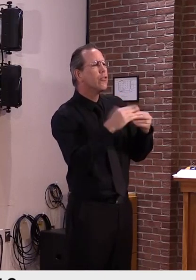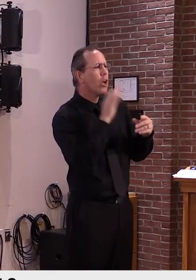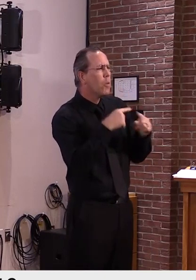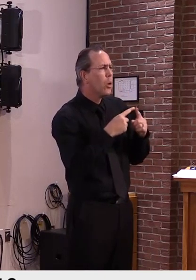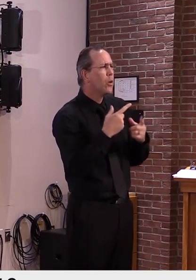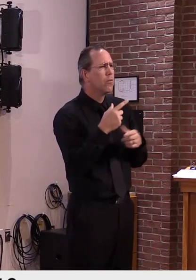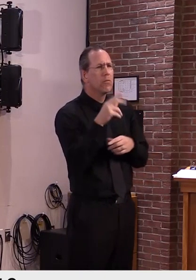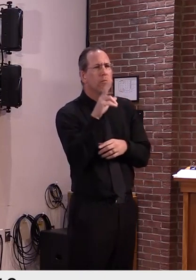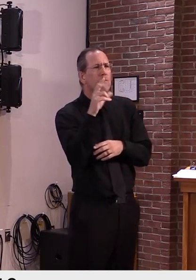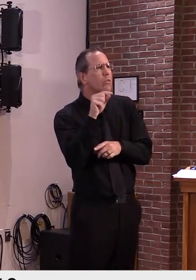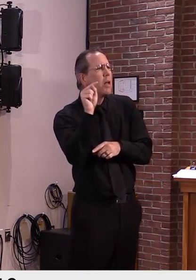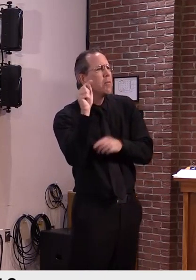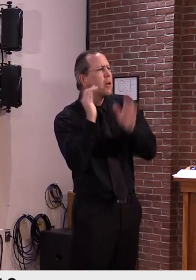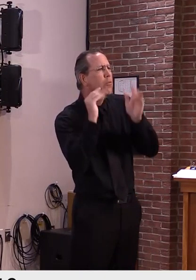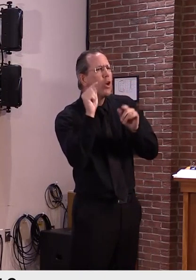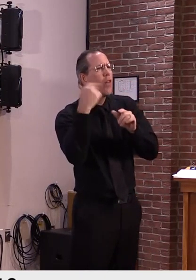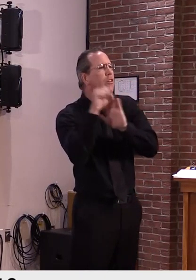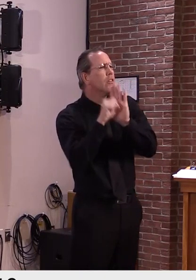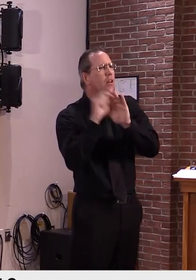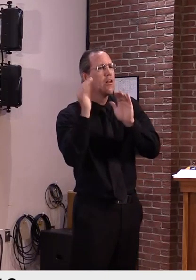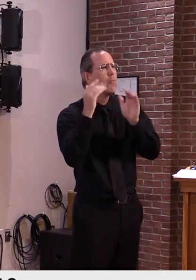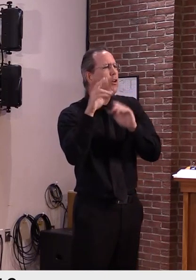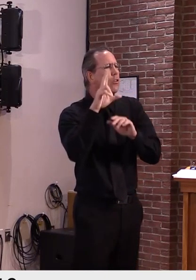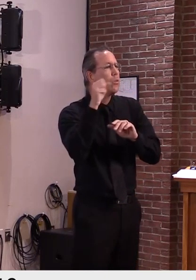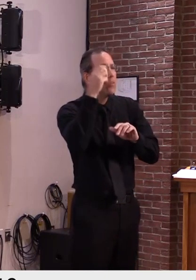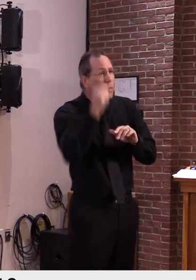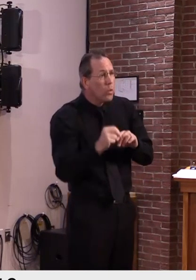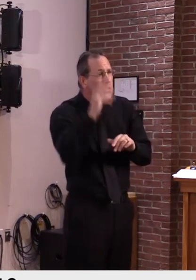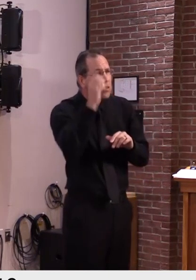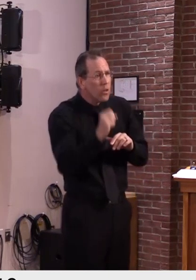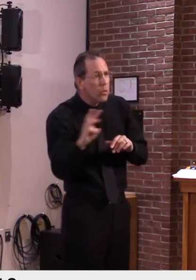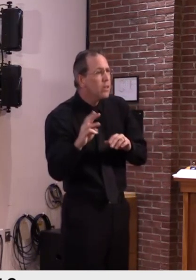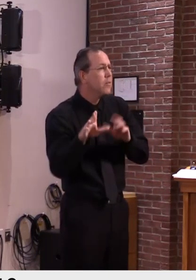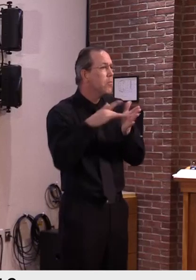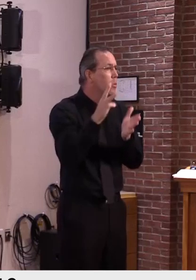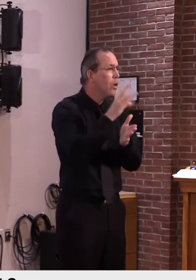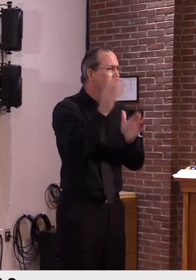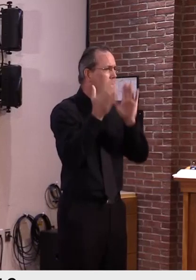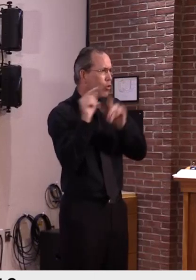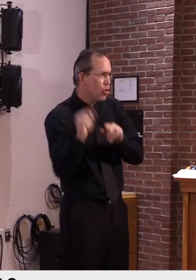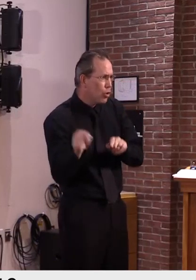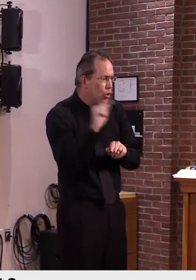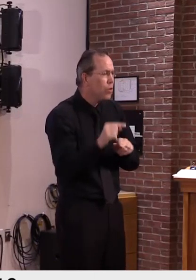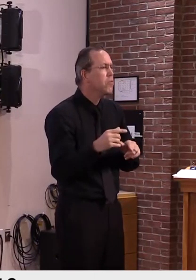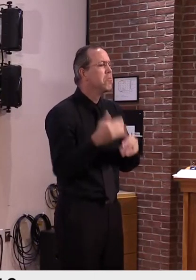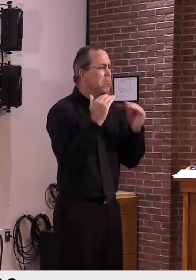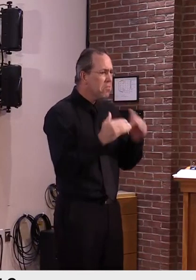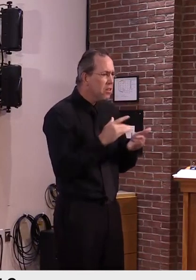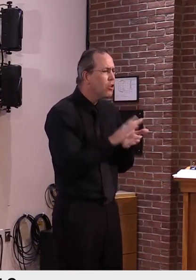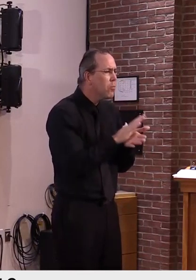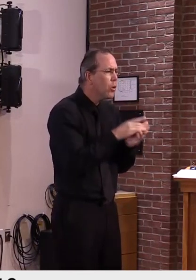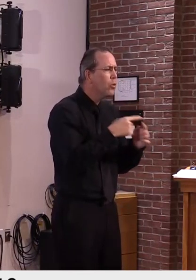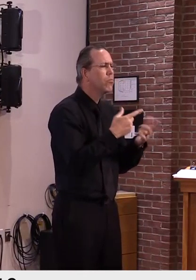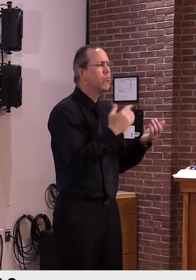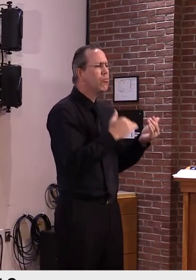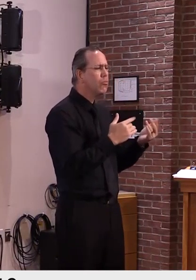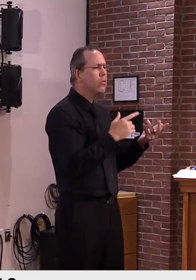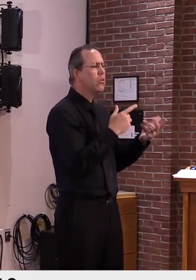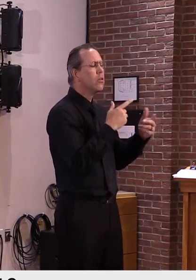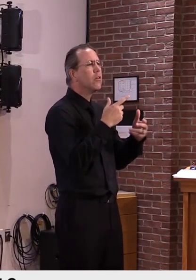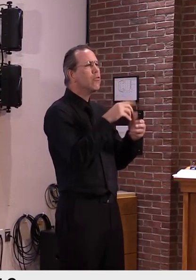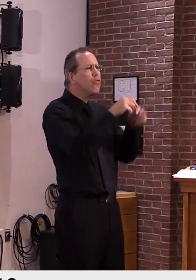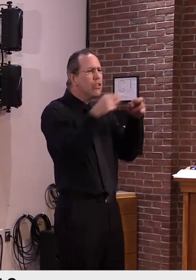travel map. So turning to that grim milestone, based on data from Johns Hopkins University, by the conclusion